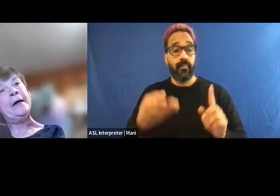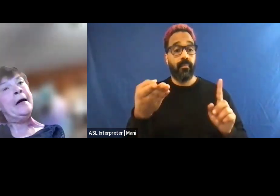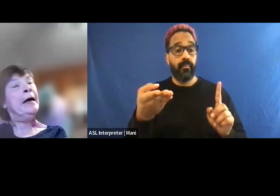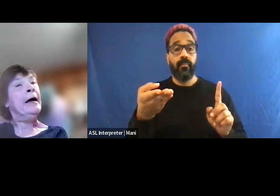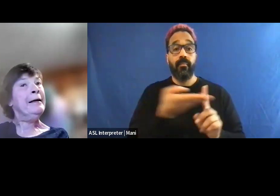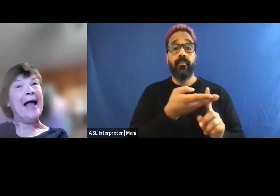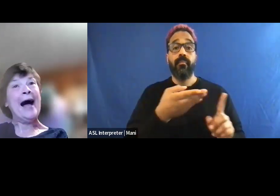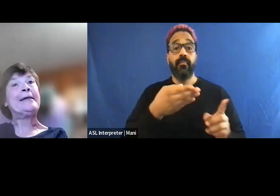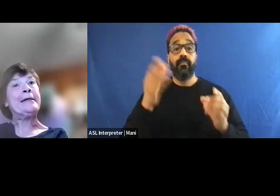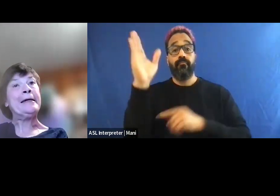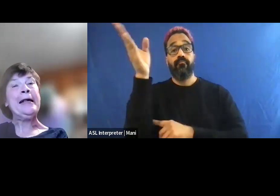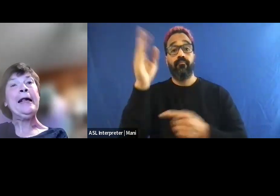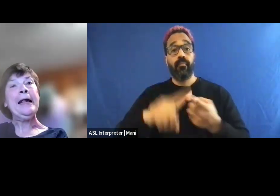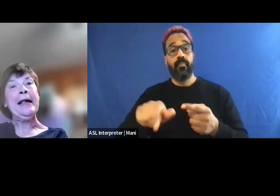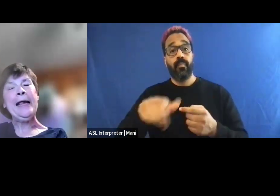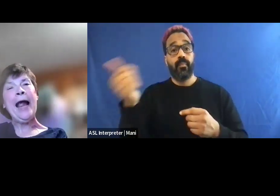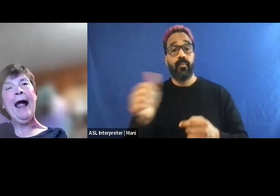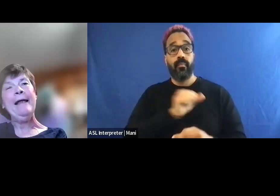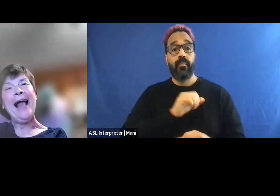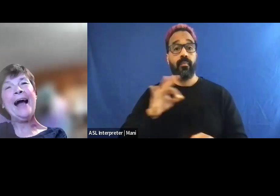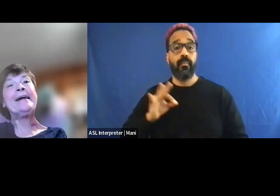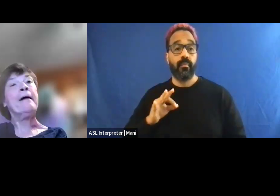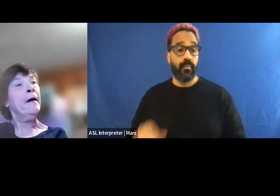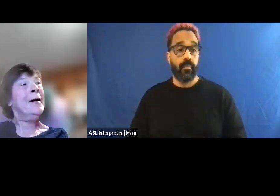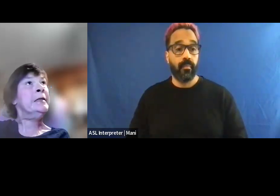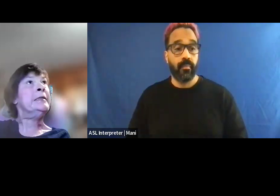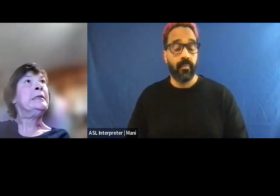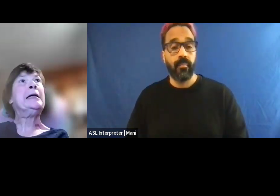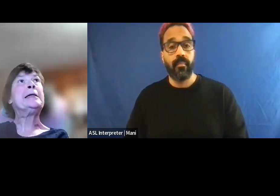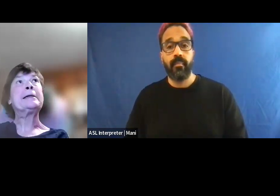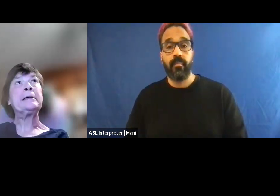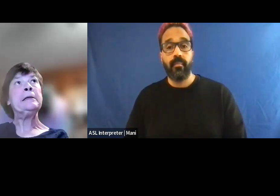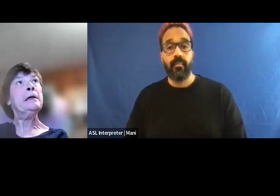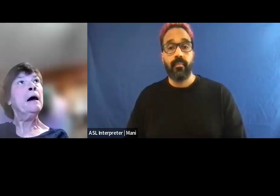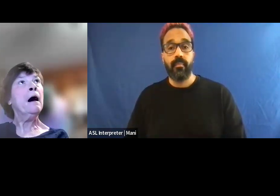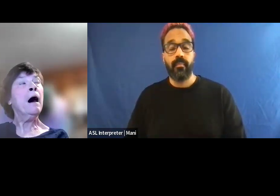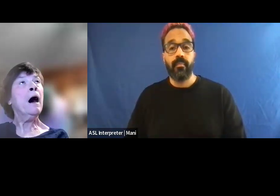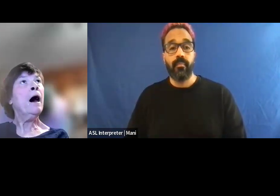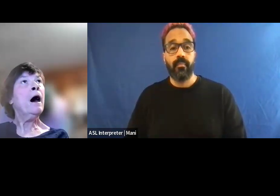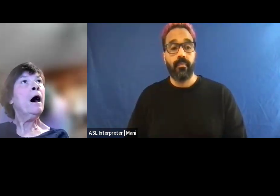staff. Like he had like six